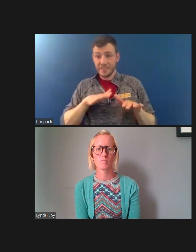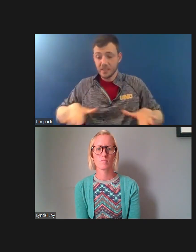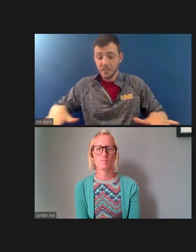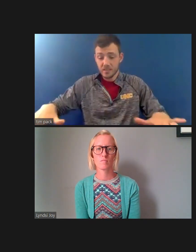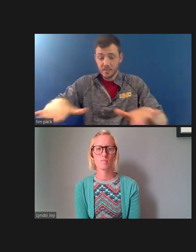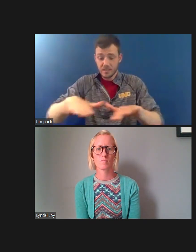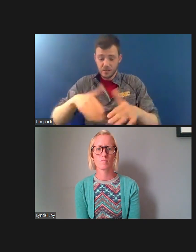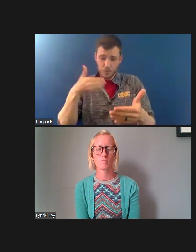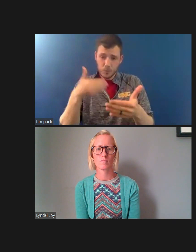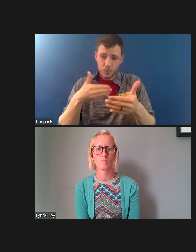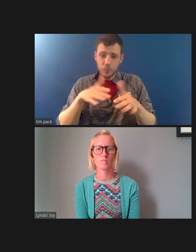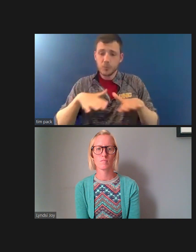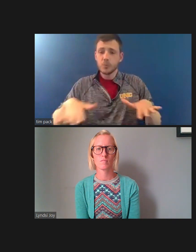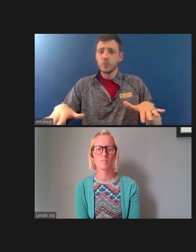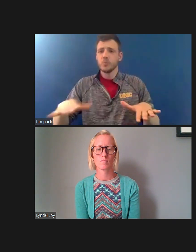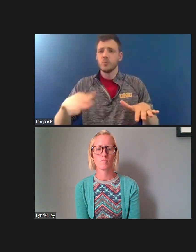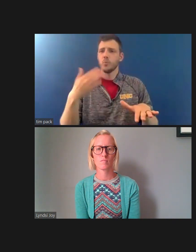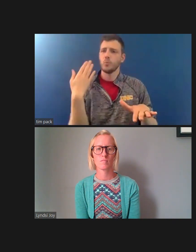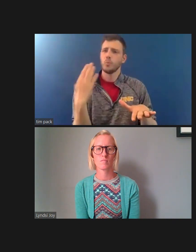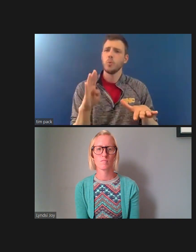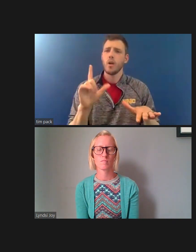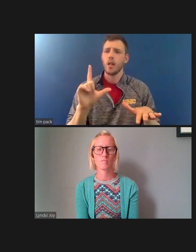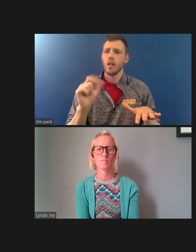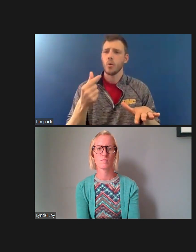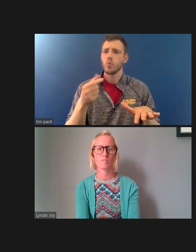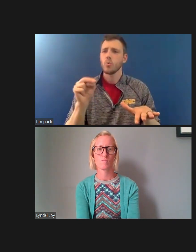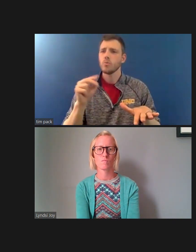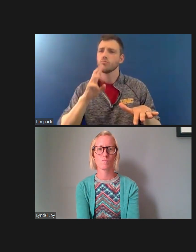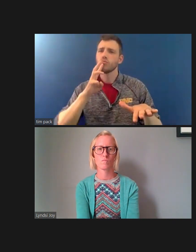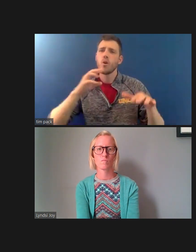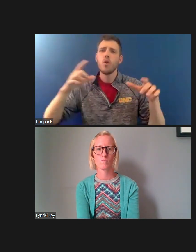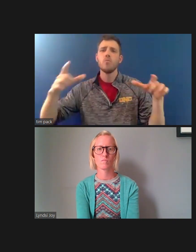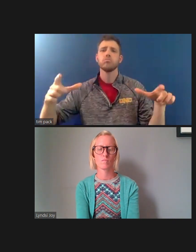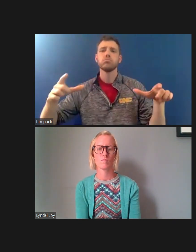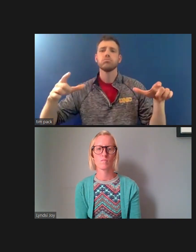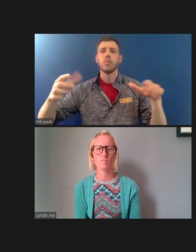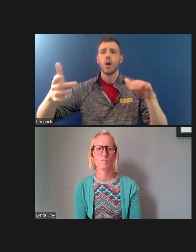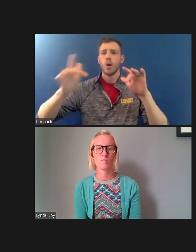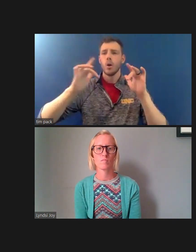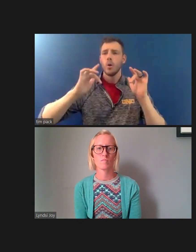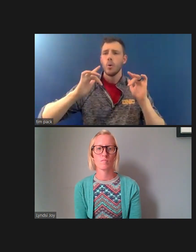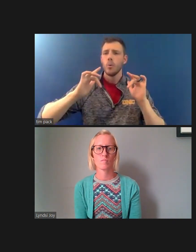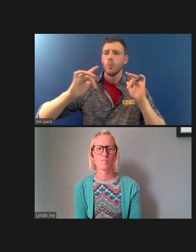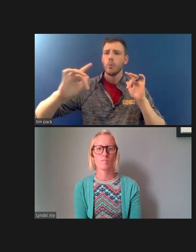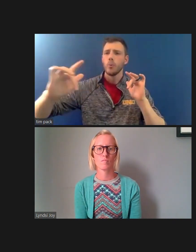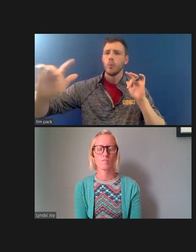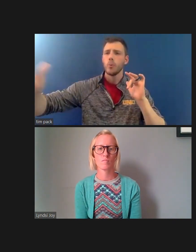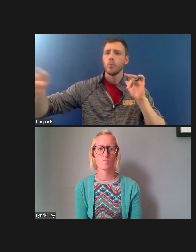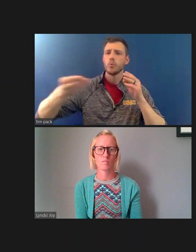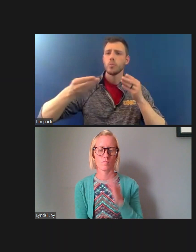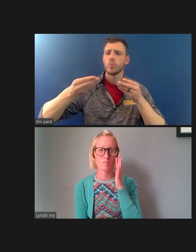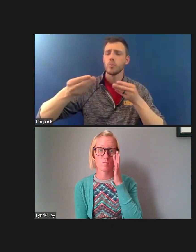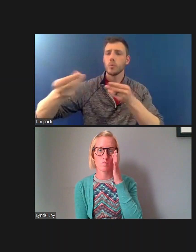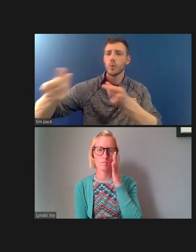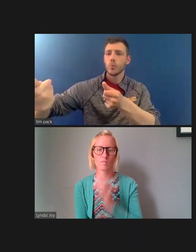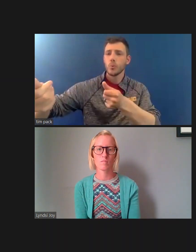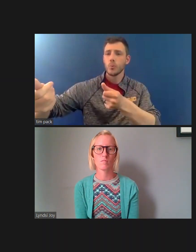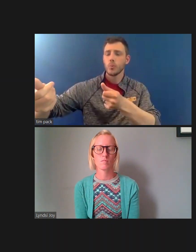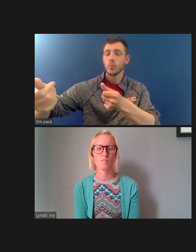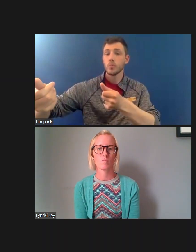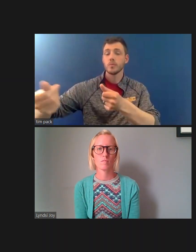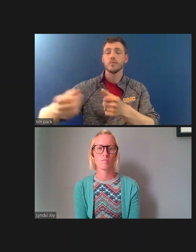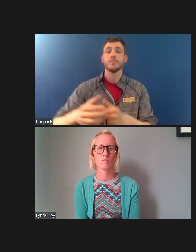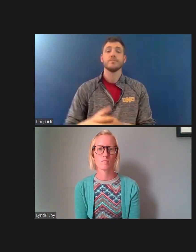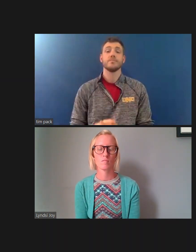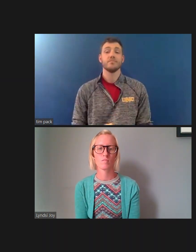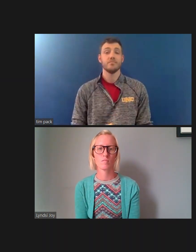shadowy green and purple. The beach between the palm terrace and the water was a thin stick, endless apparently, for to Ralph's left